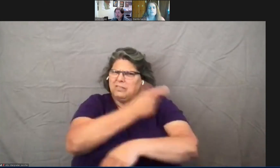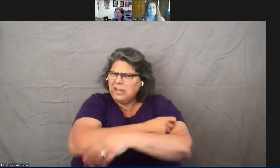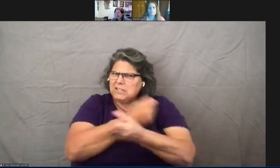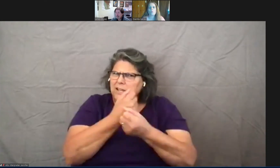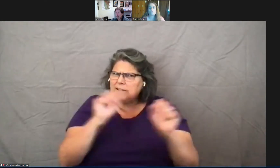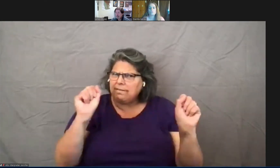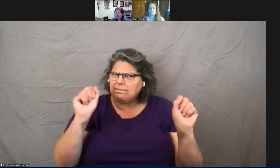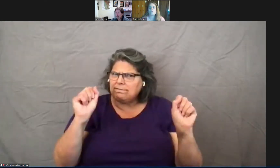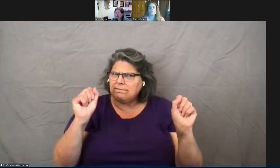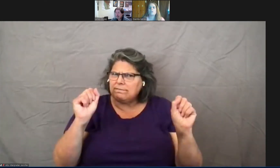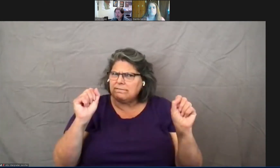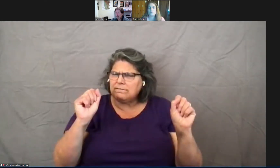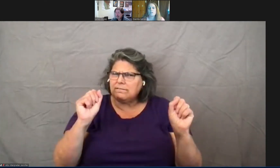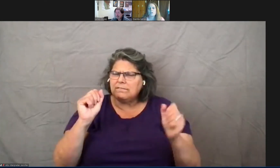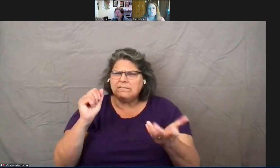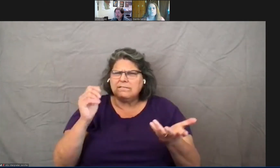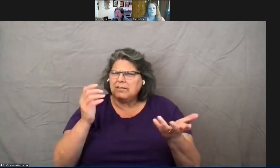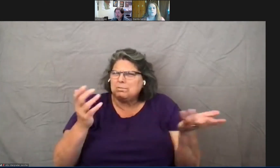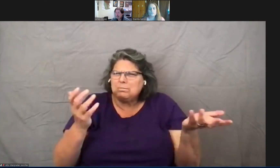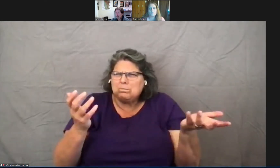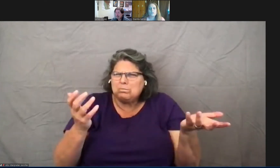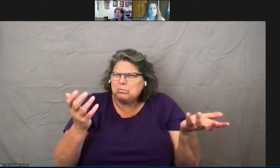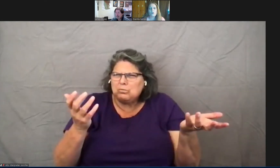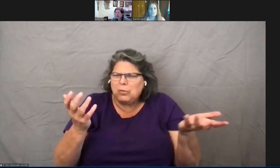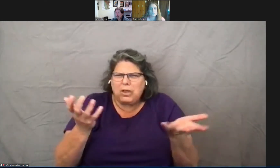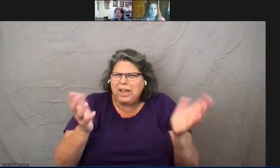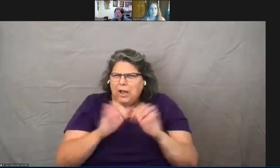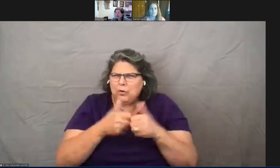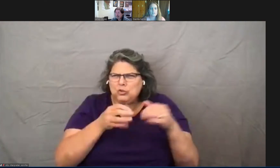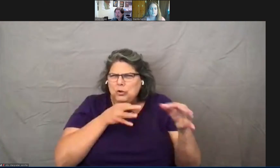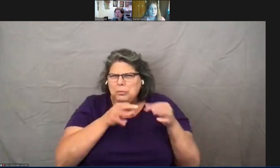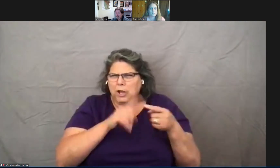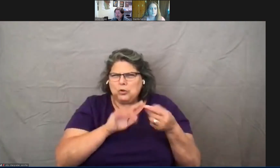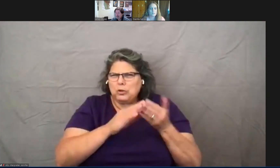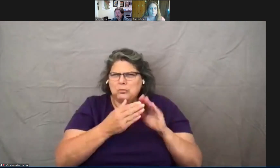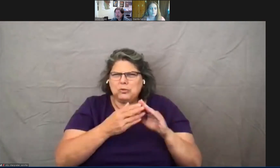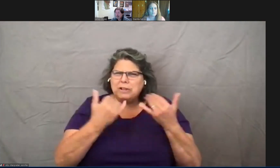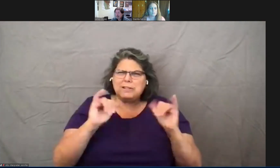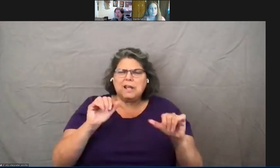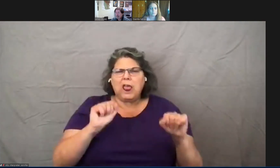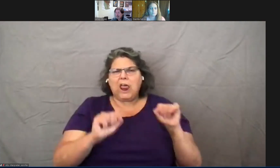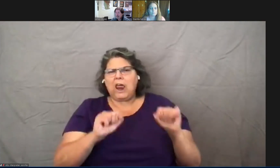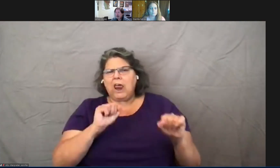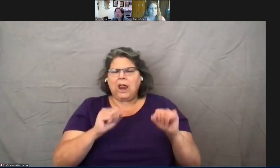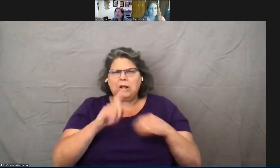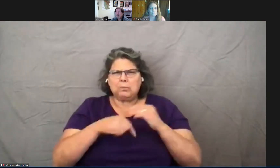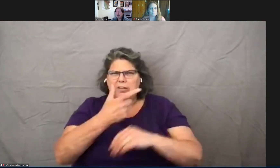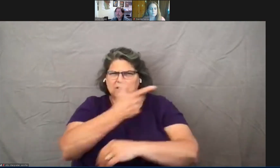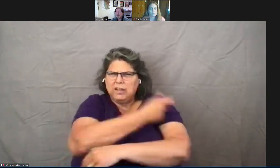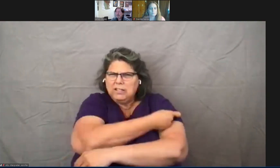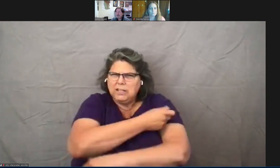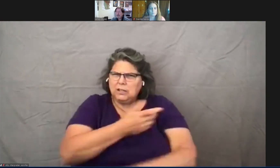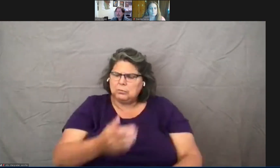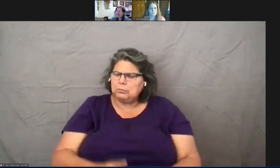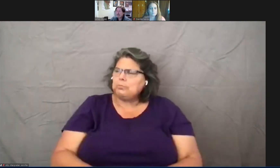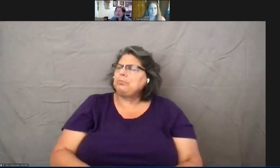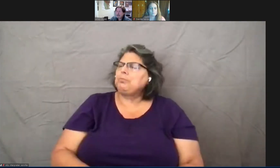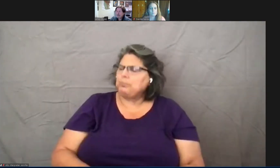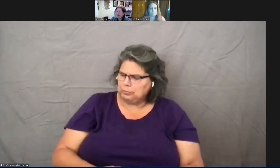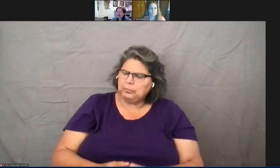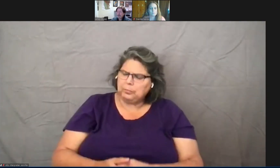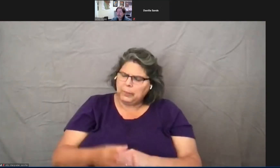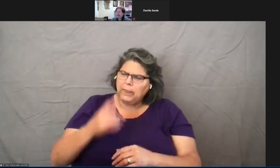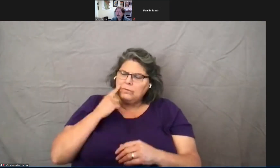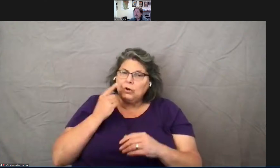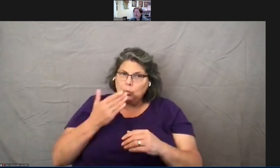are less. I mean, what would you say to the community that's still, cautious about the vaccine, seeing these numbers? Well, for one thing,